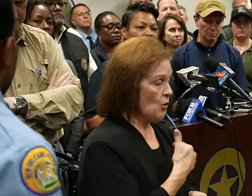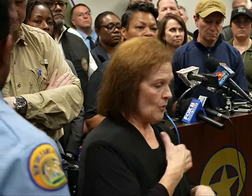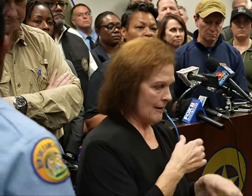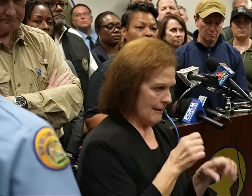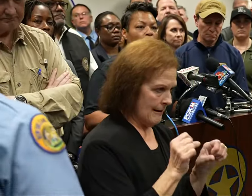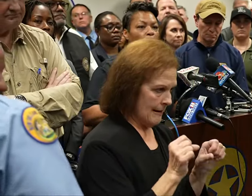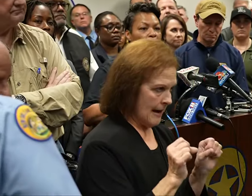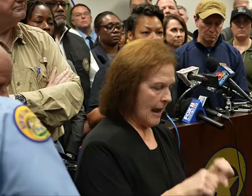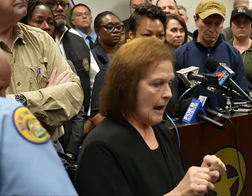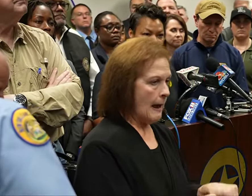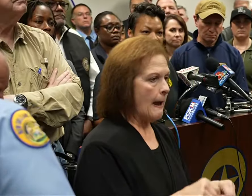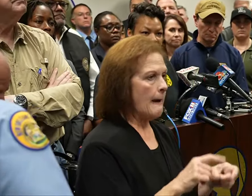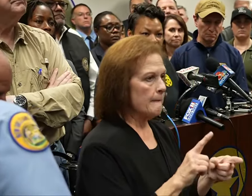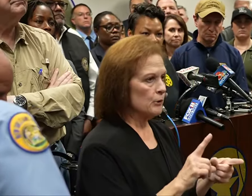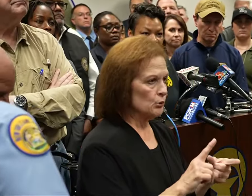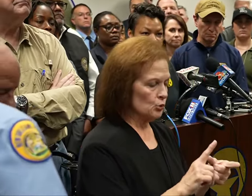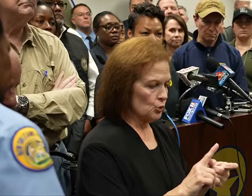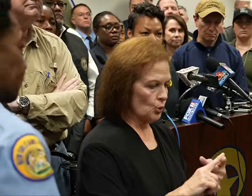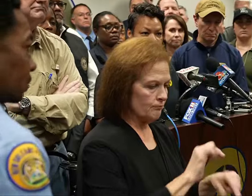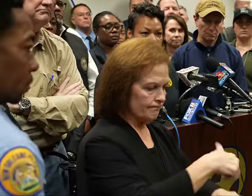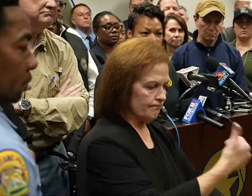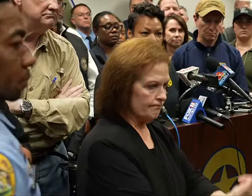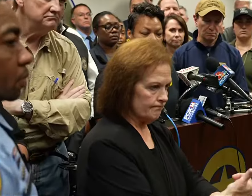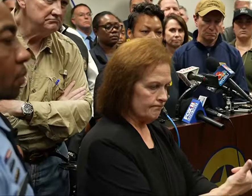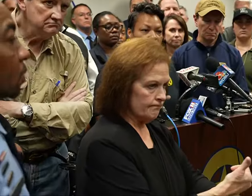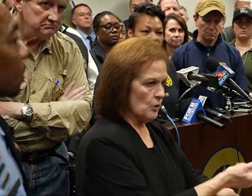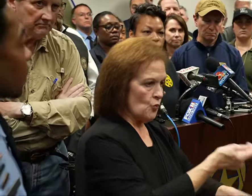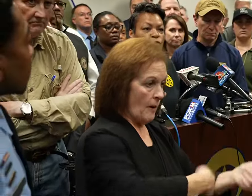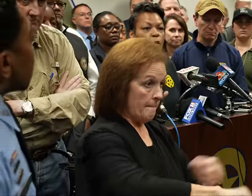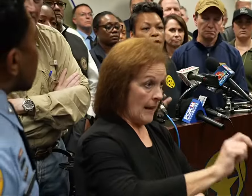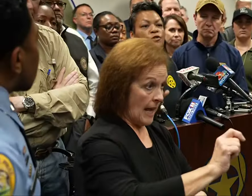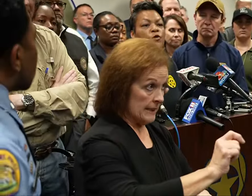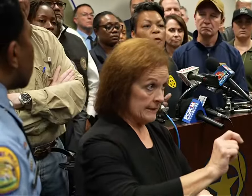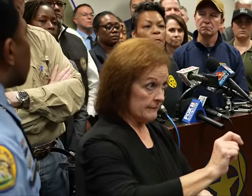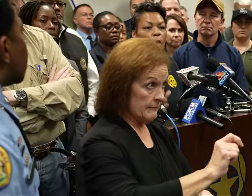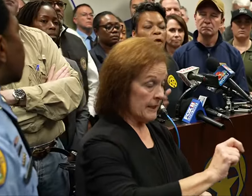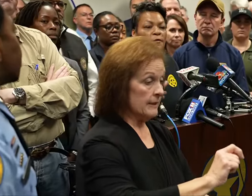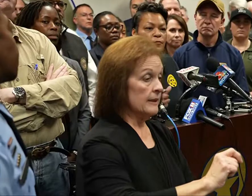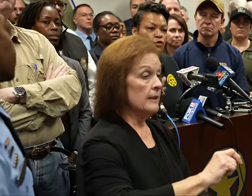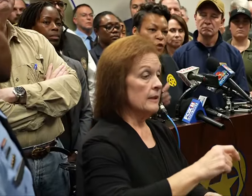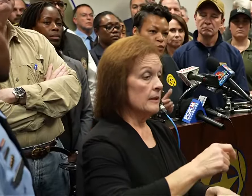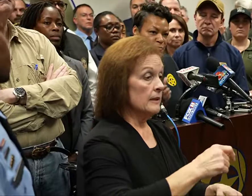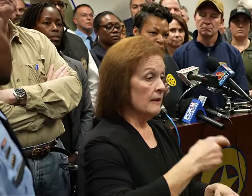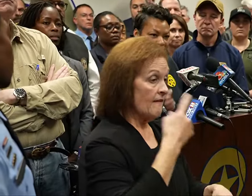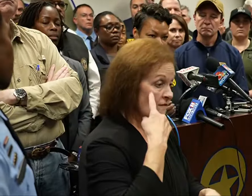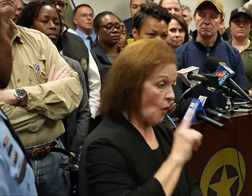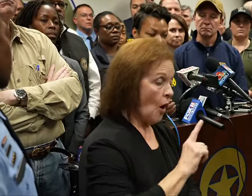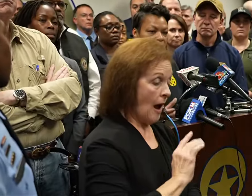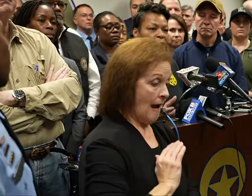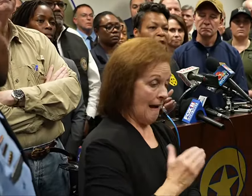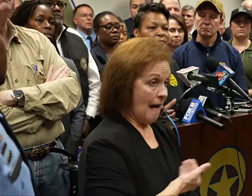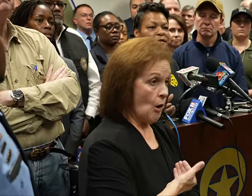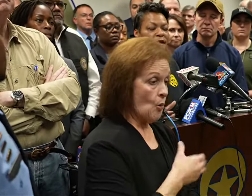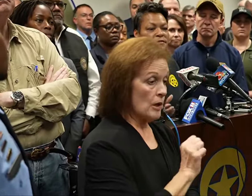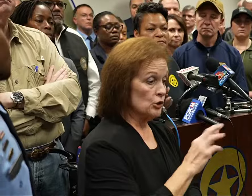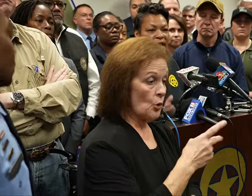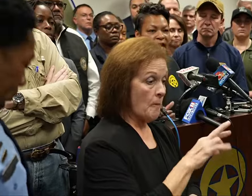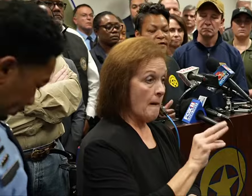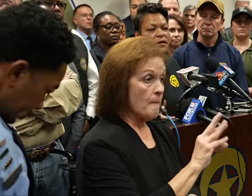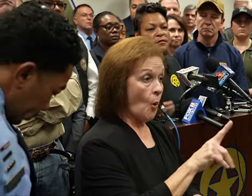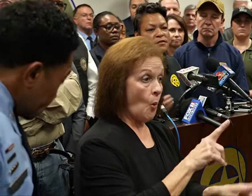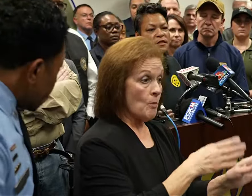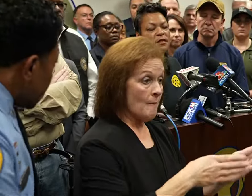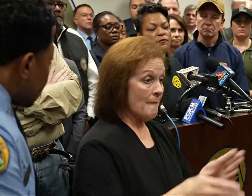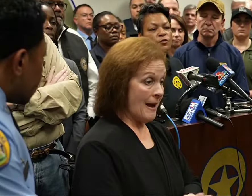build in bollard replacement into our Super Bowl infrastructure package. And because of